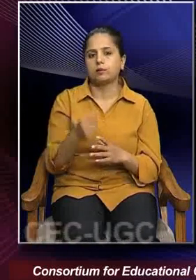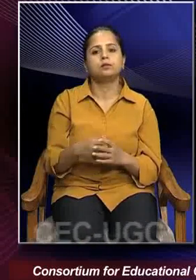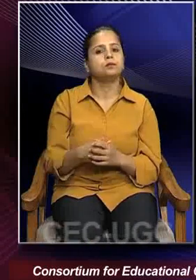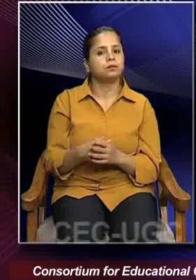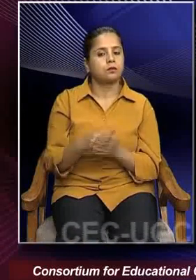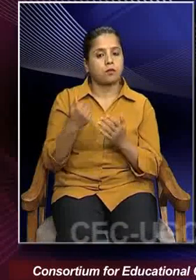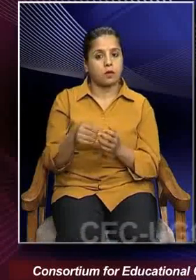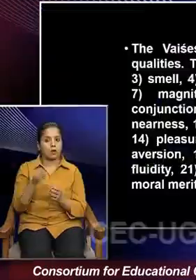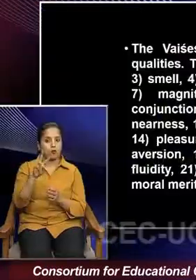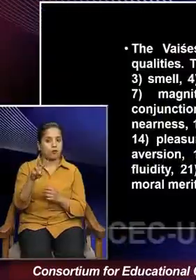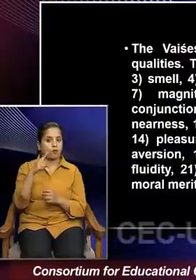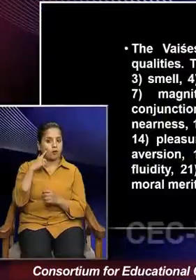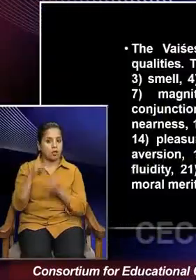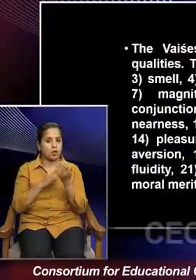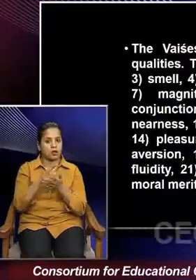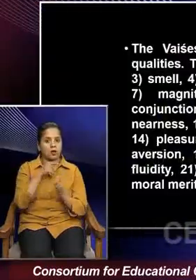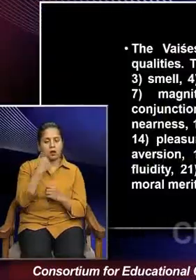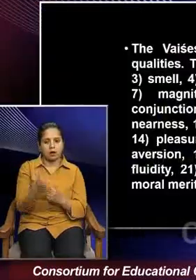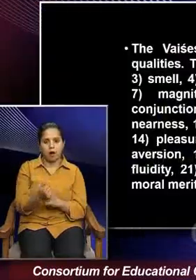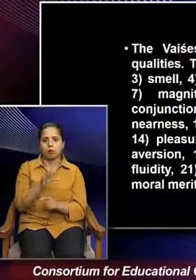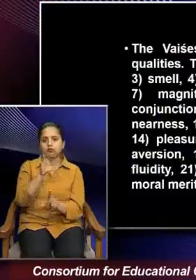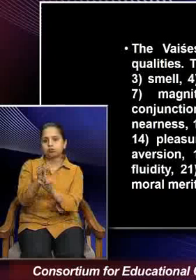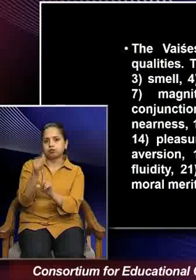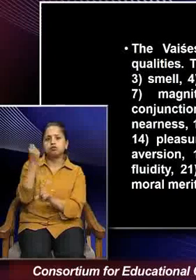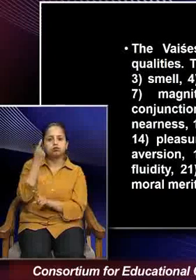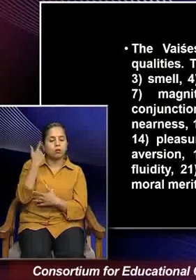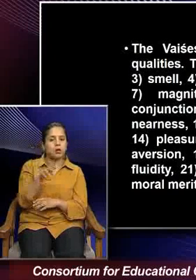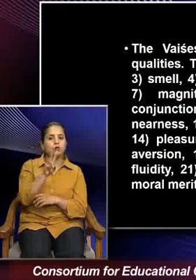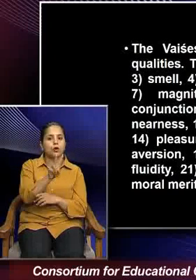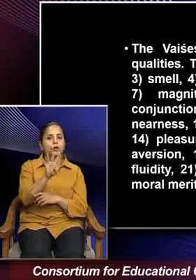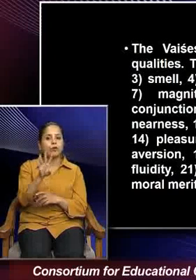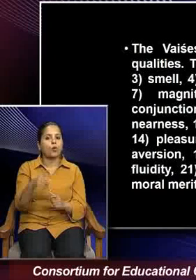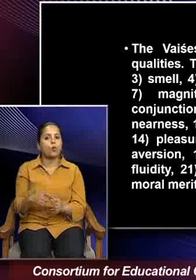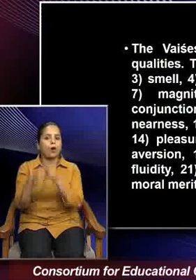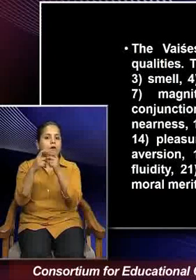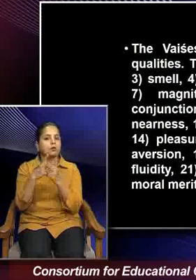Now, Vaiṣeṣikas, they have recognized 24 qualities,